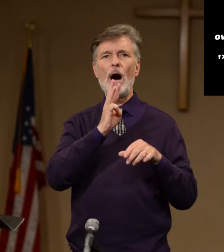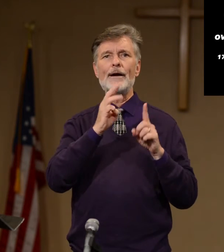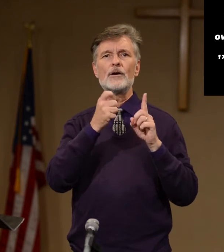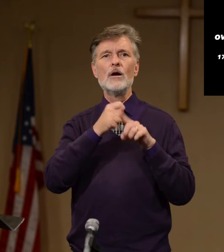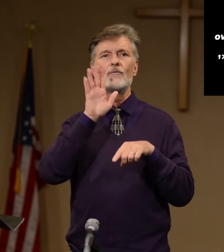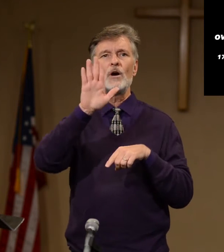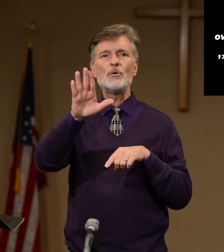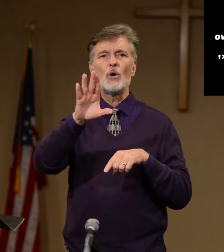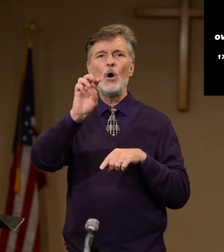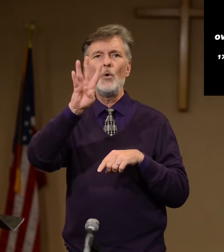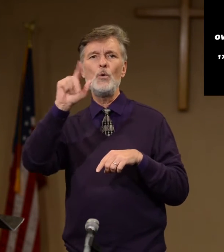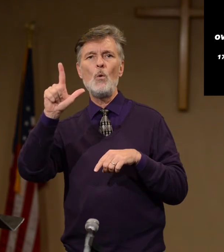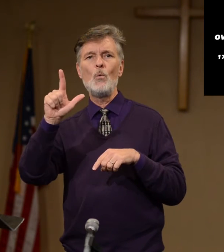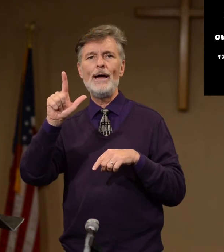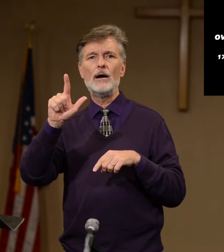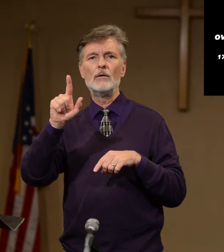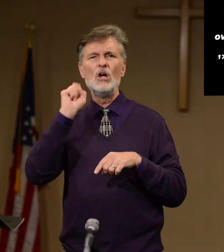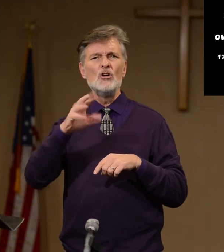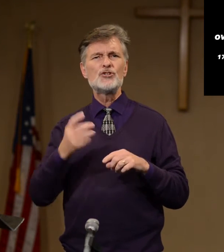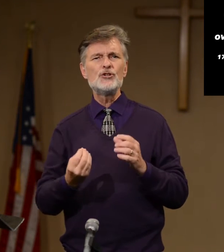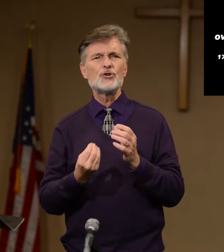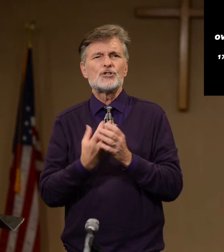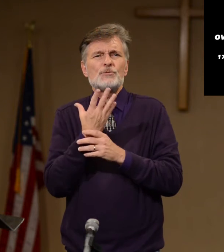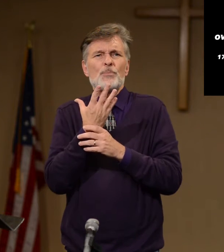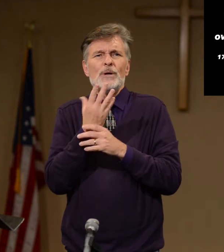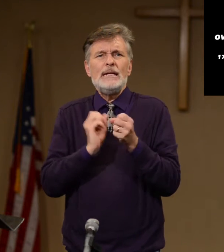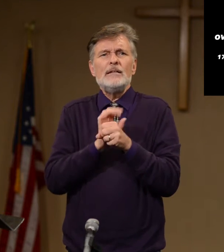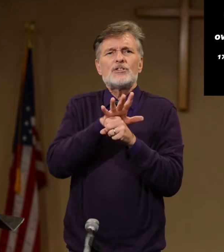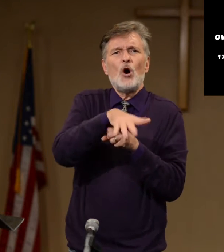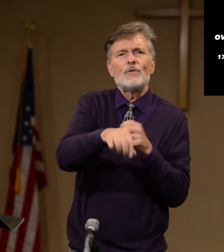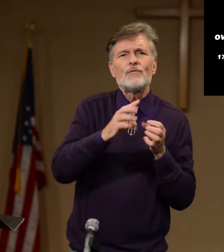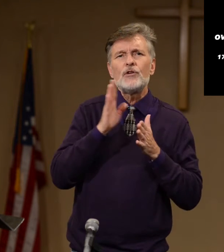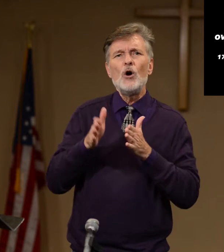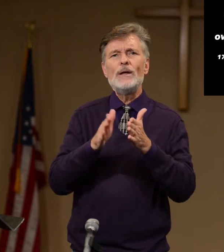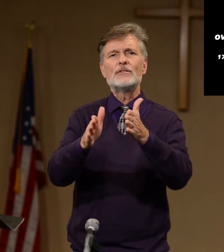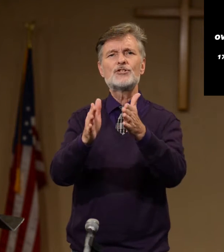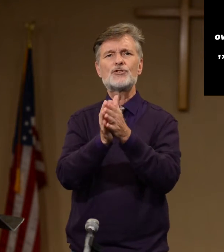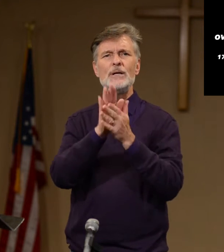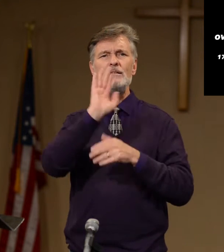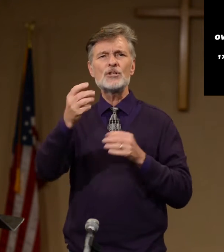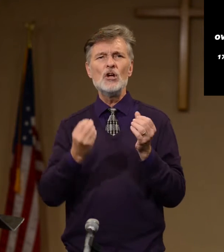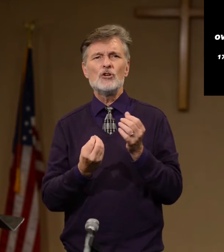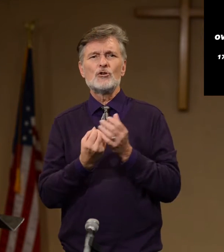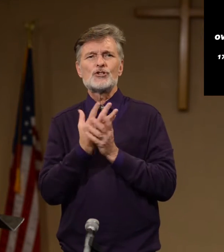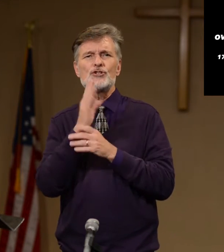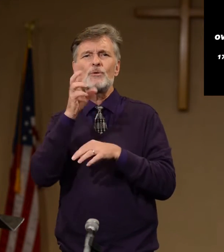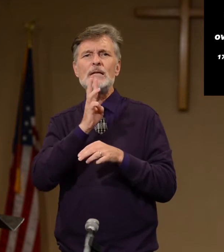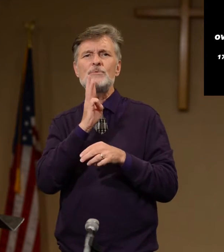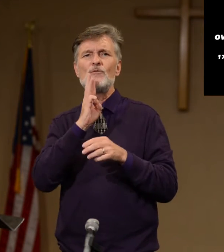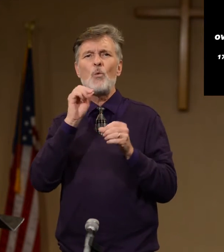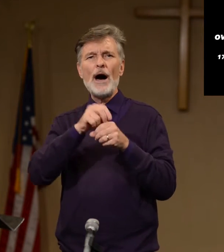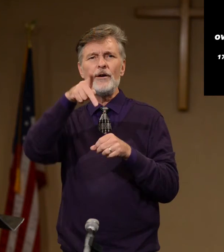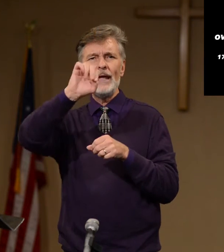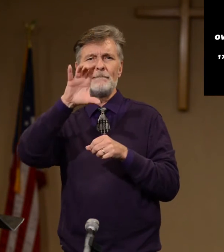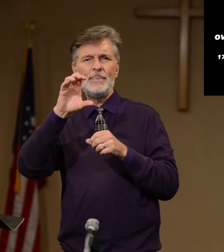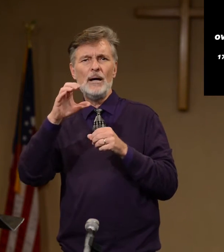water from your own well. Should your springs overflow in the streets, your streams of water in